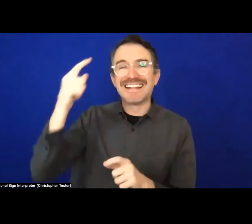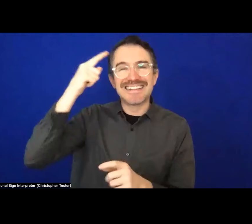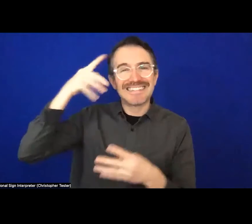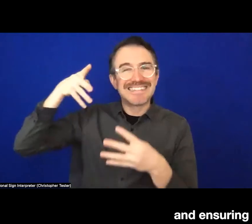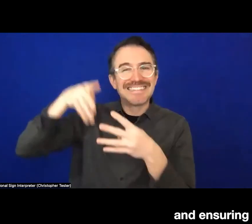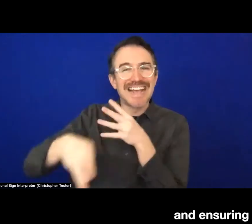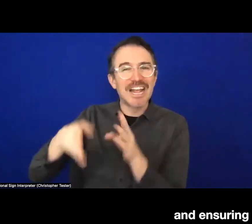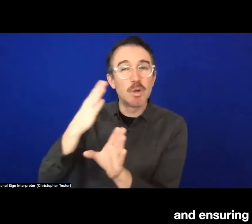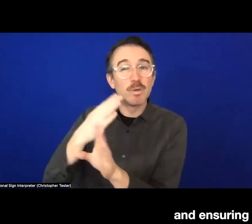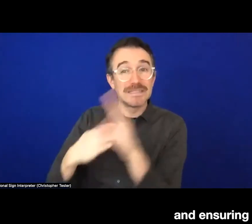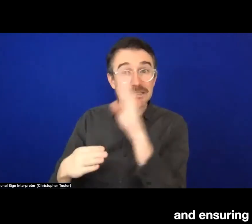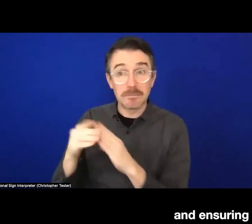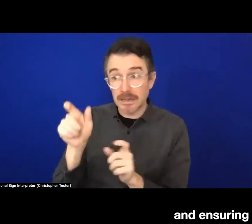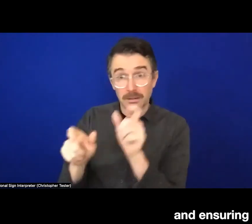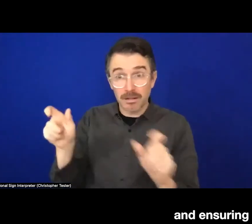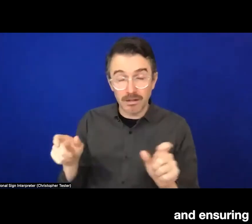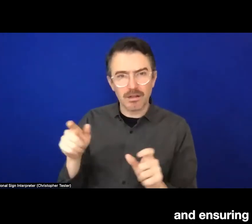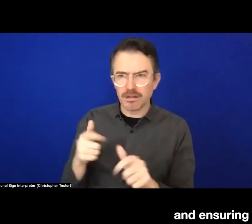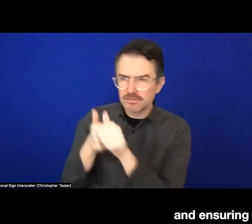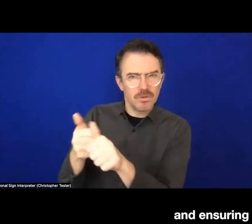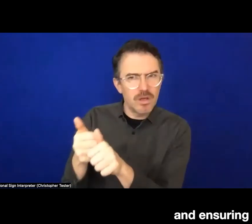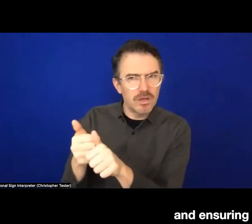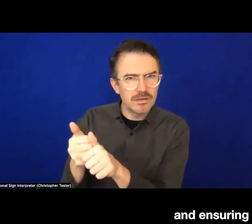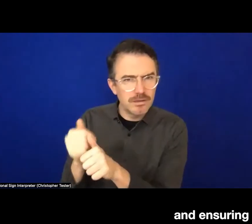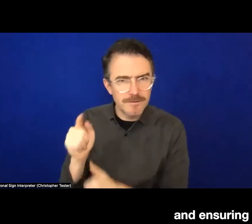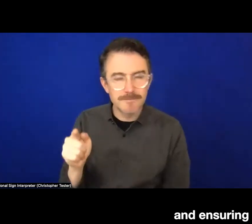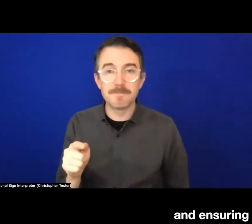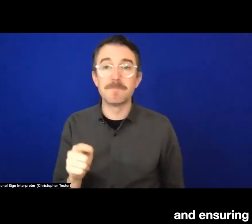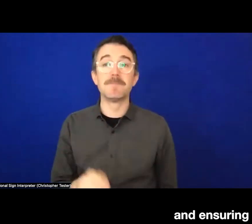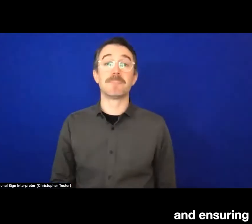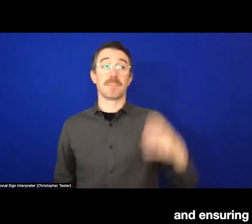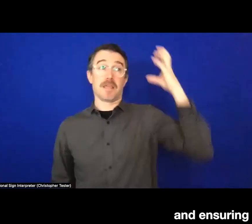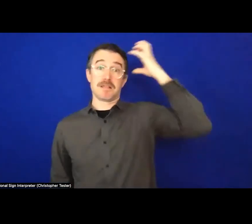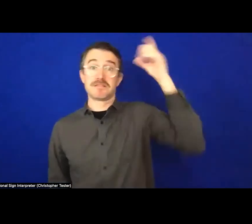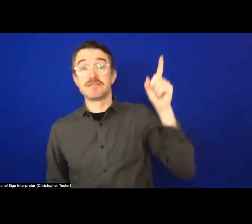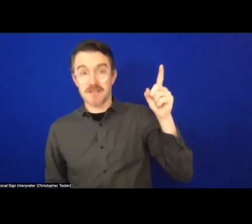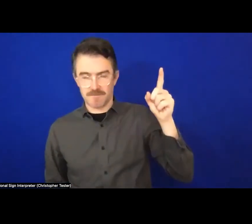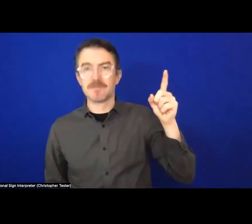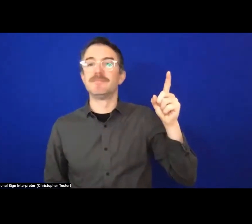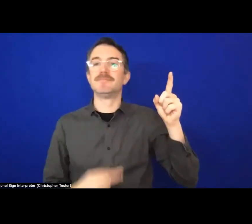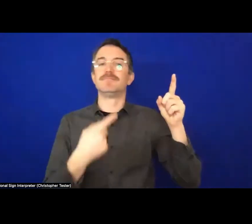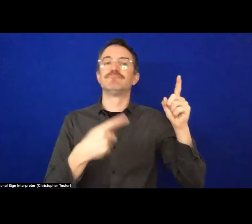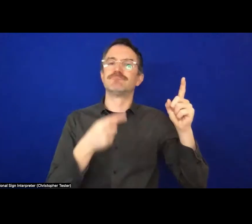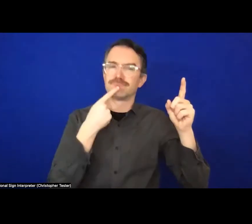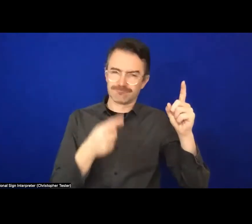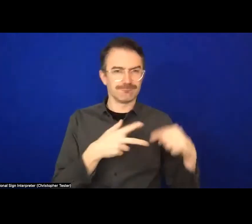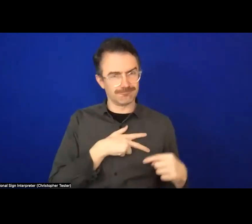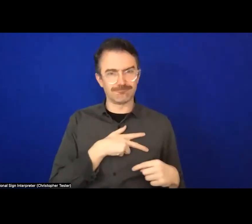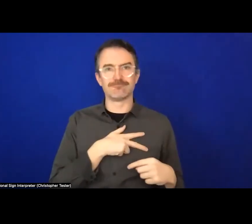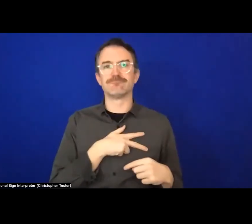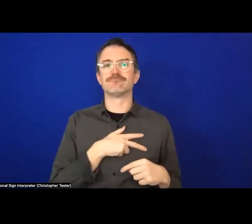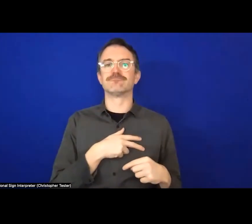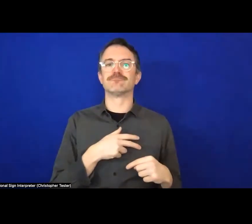of discrimination and ensuring rights of persons with disability will be fulfilled into across of